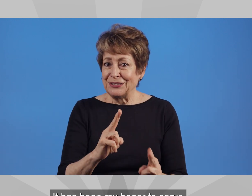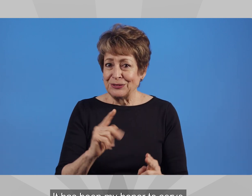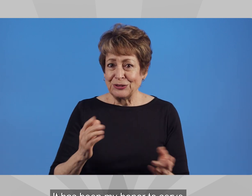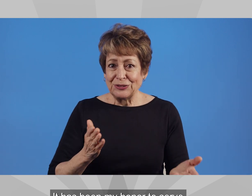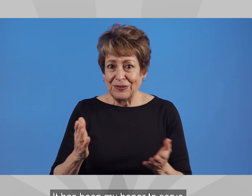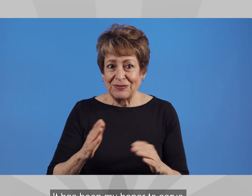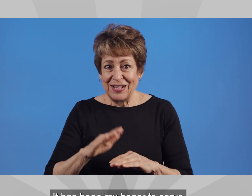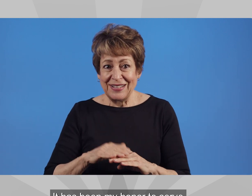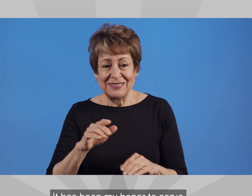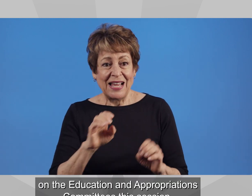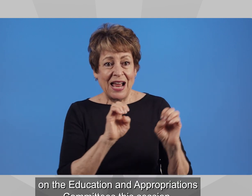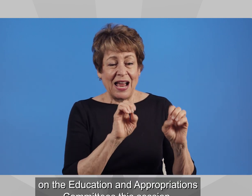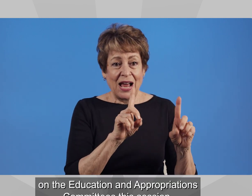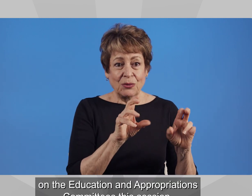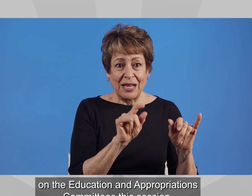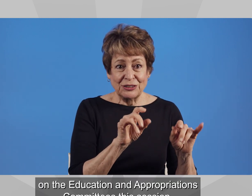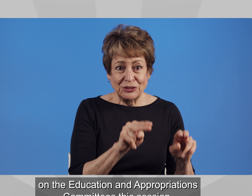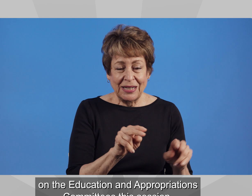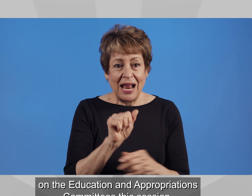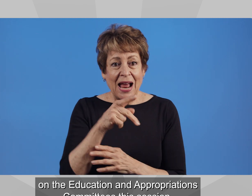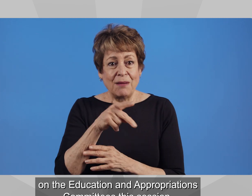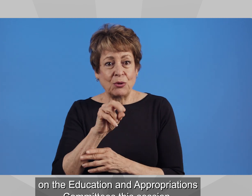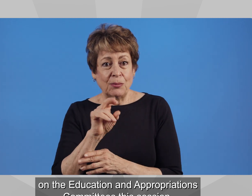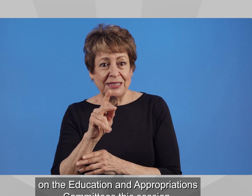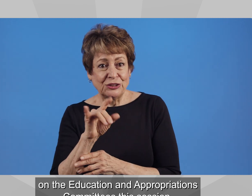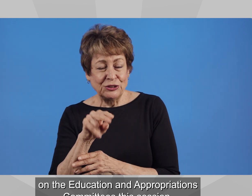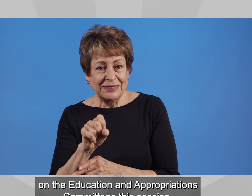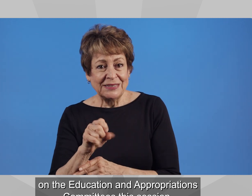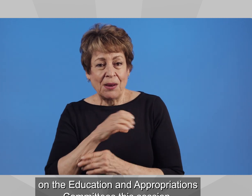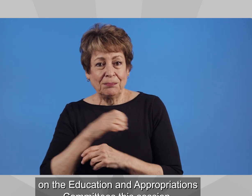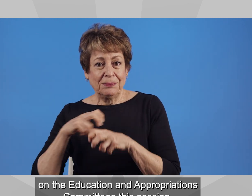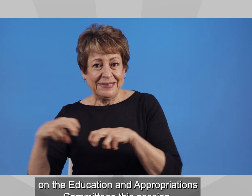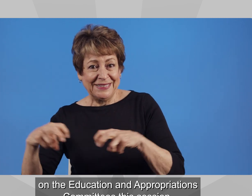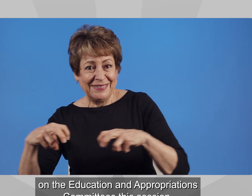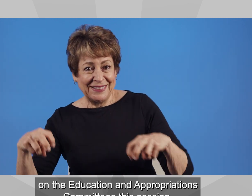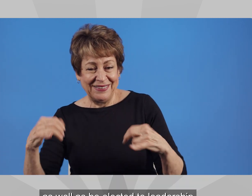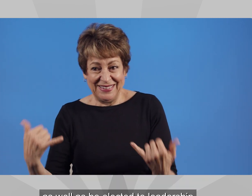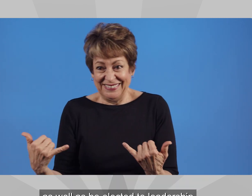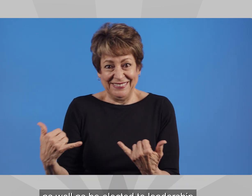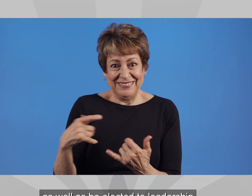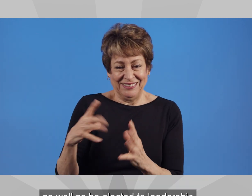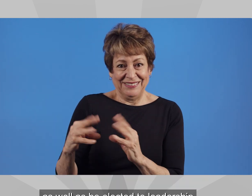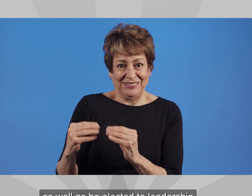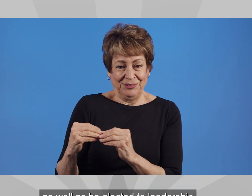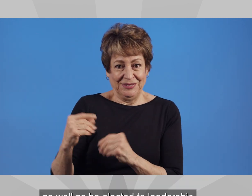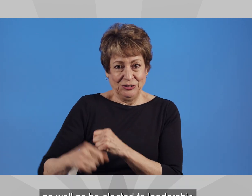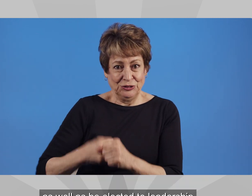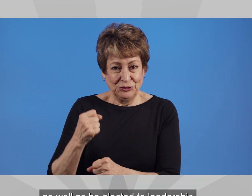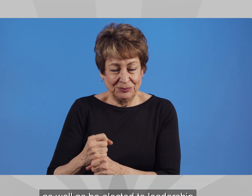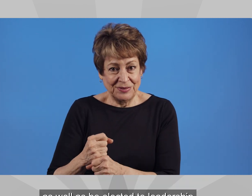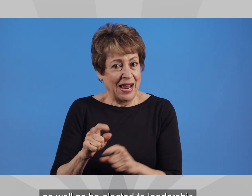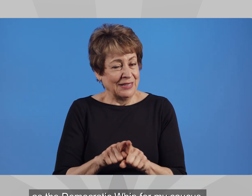It has been my honor to serve on the Education and Appropriations Committees this session, as well as be elected